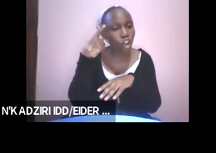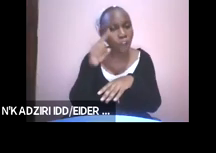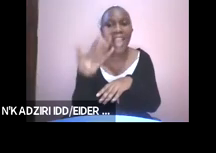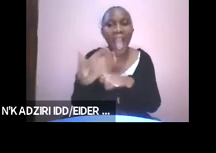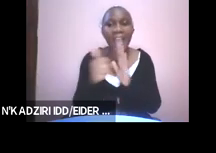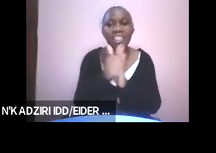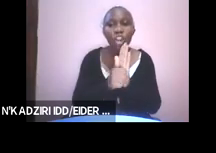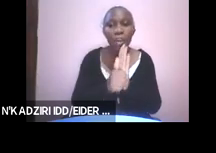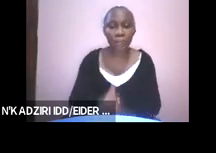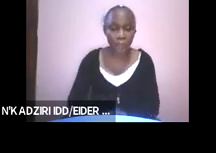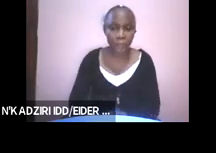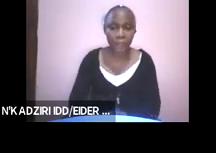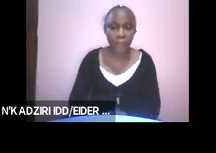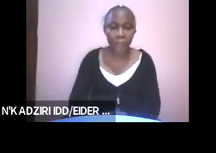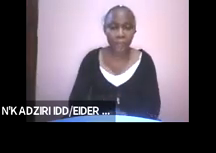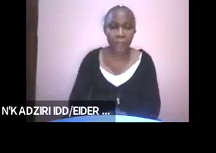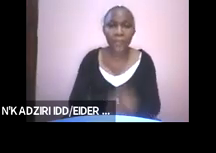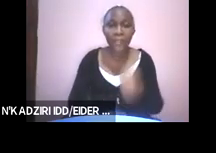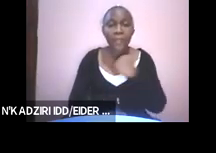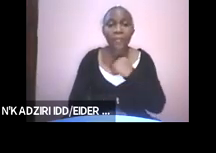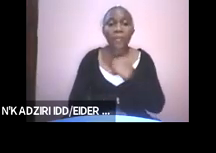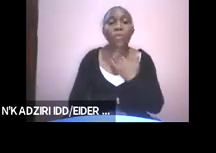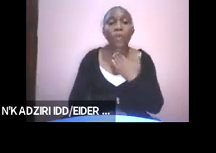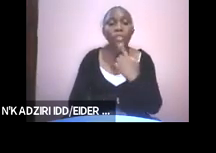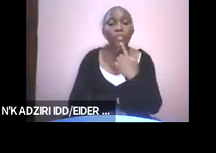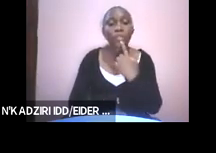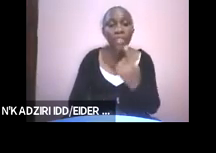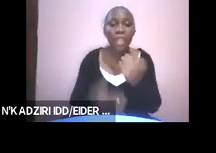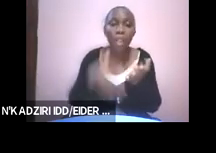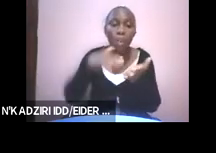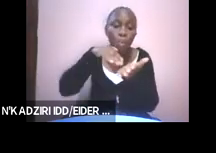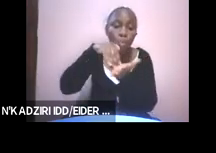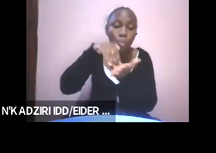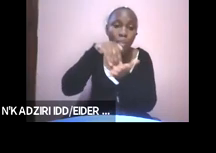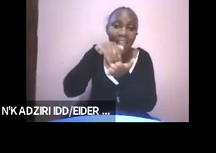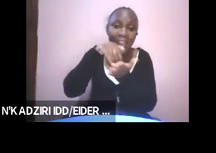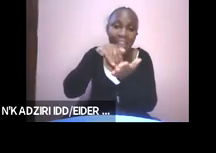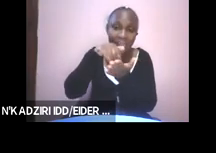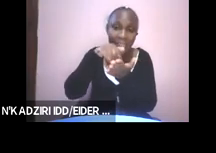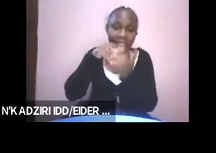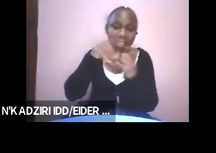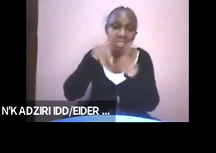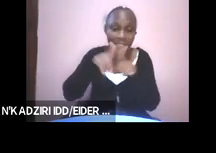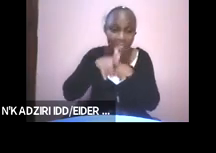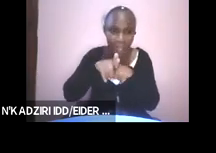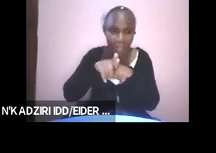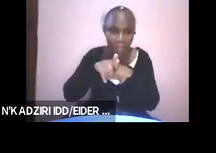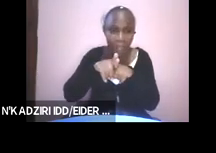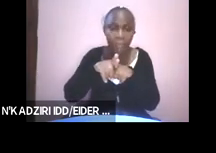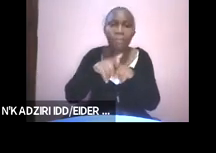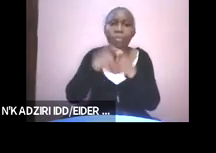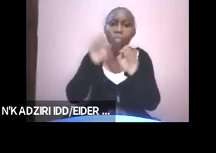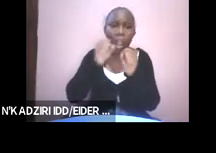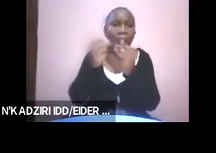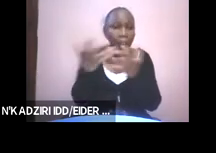I just want to mention again that weaknesses are also, and any negative quote unquote comments are also welcome as long as they're